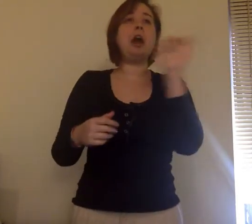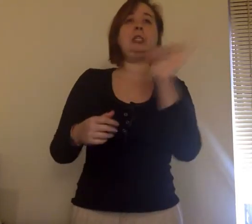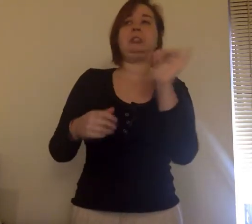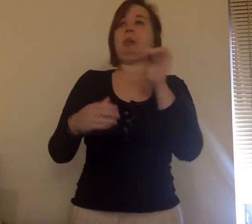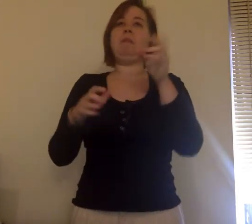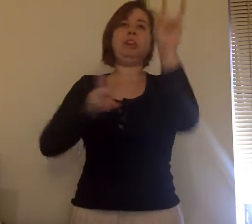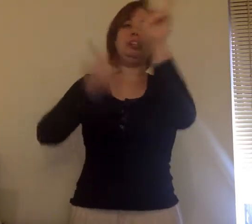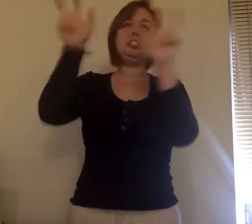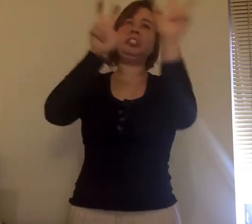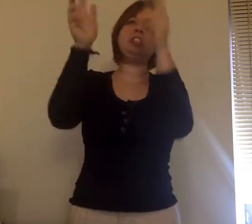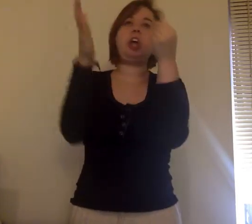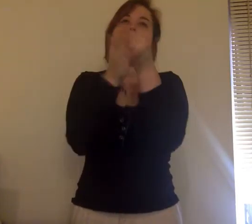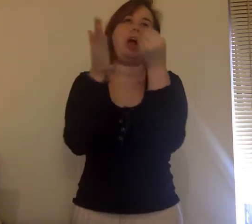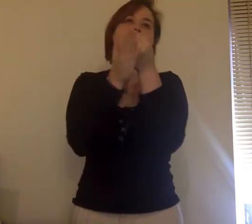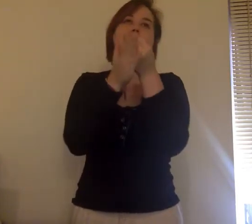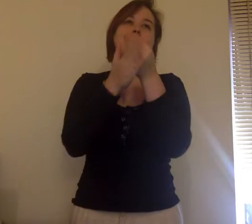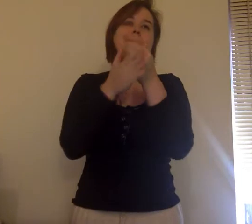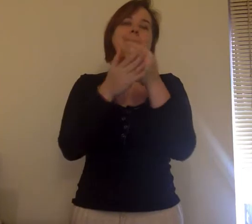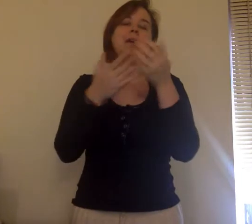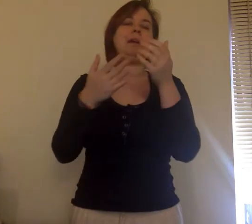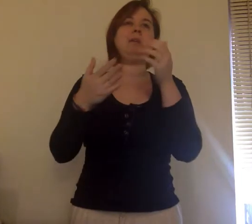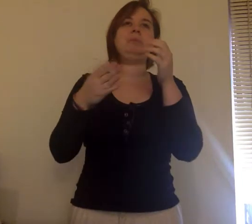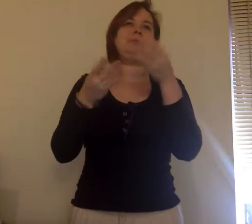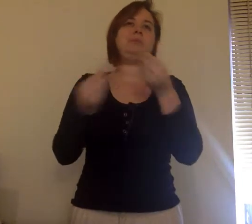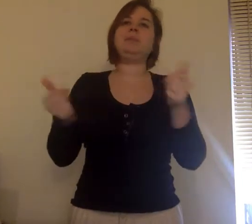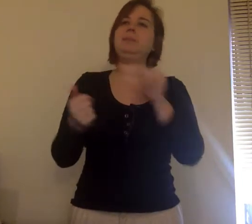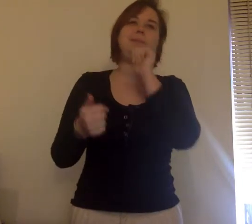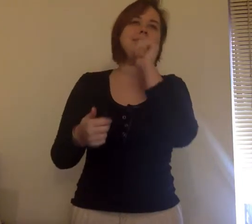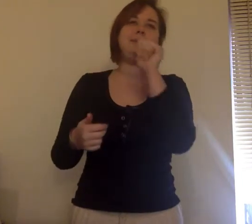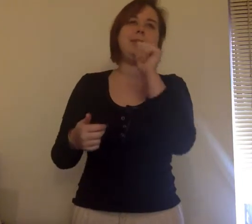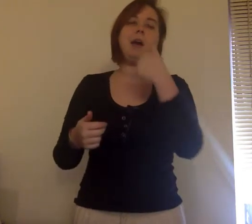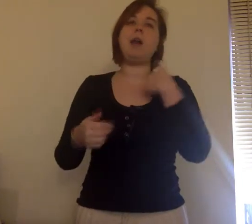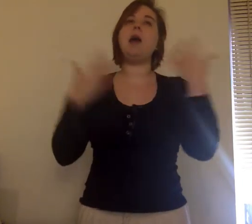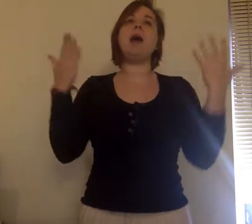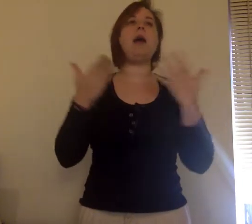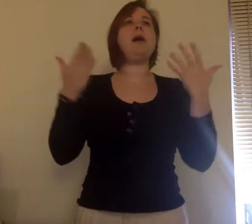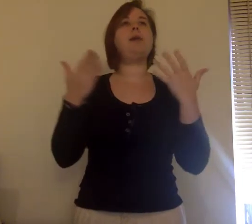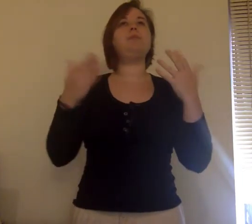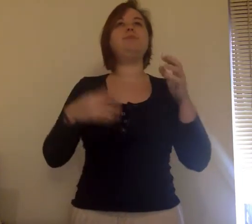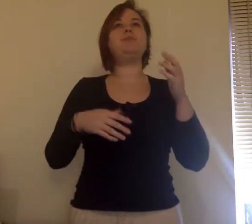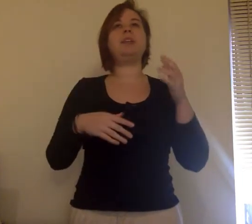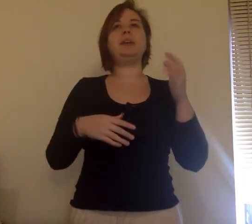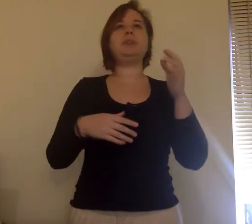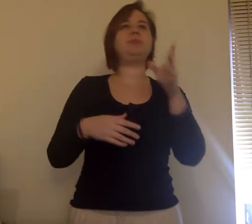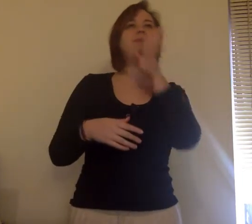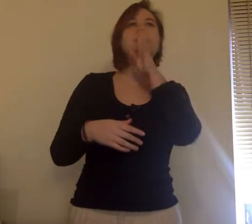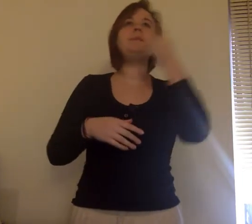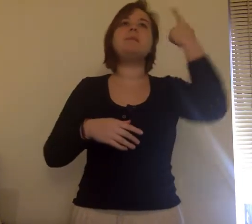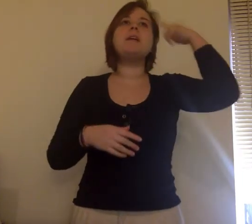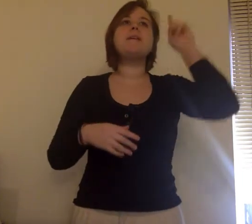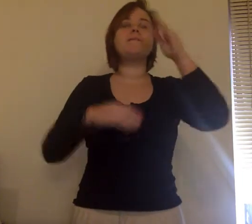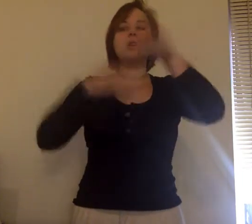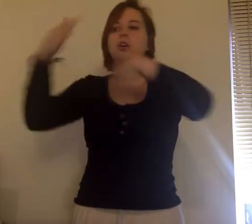I am here to speak for all generations to come. I am here to speak on behalf of the starving